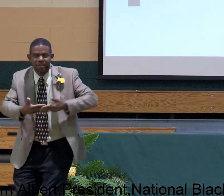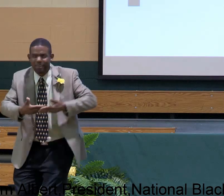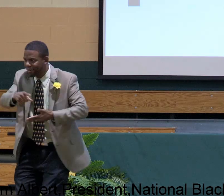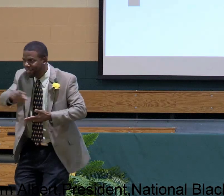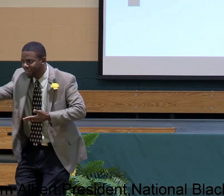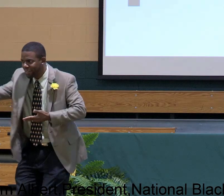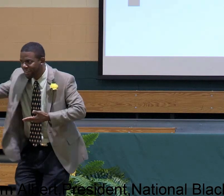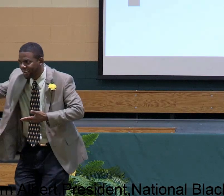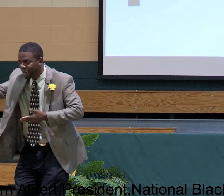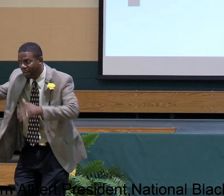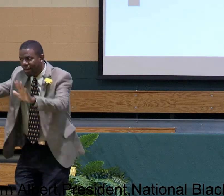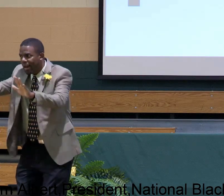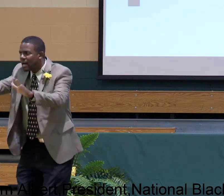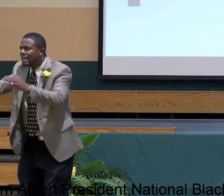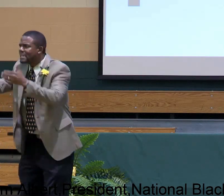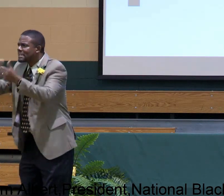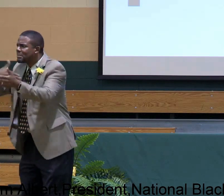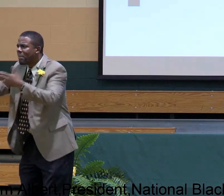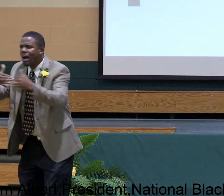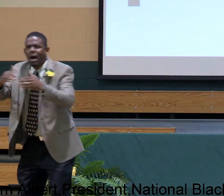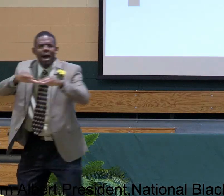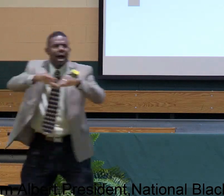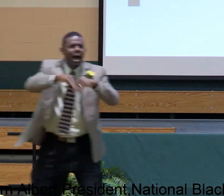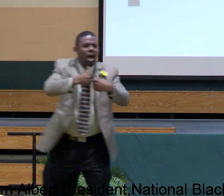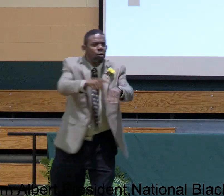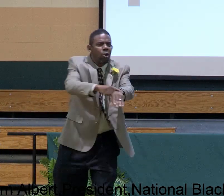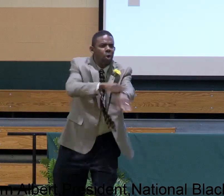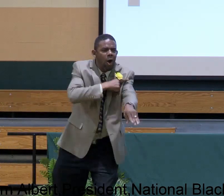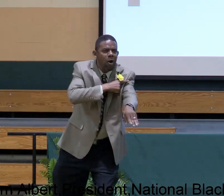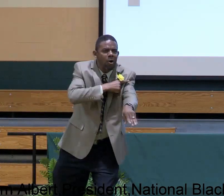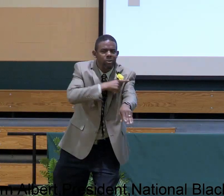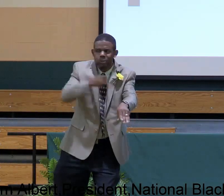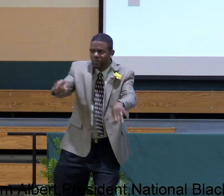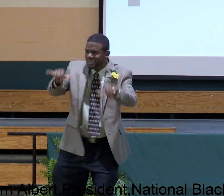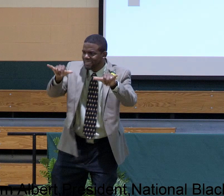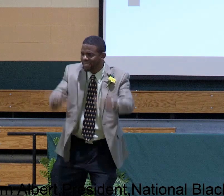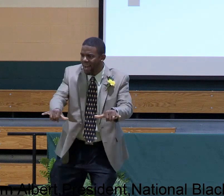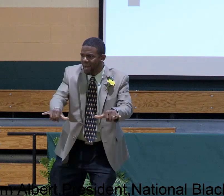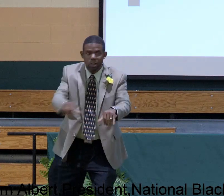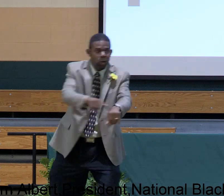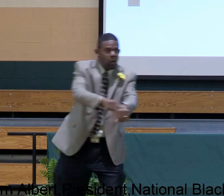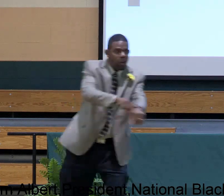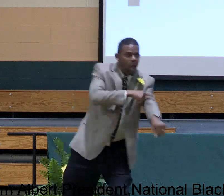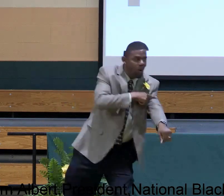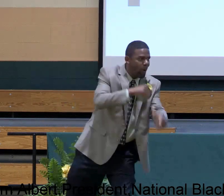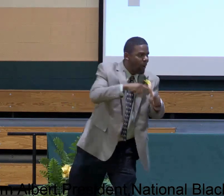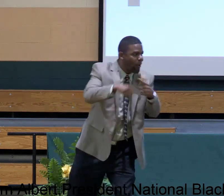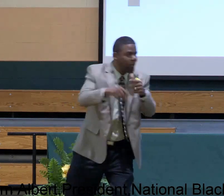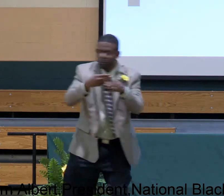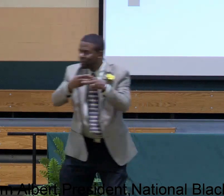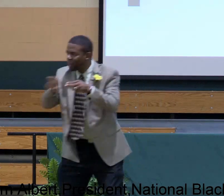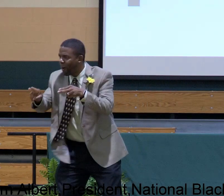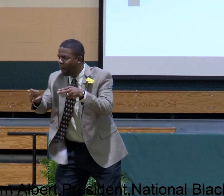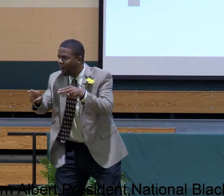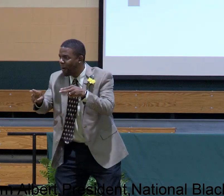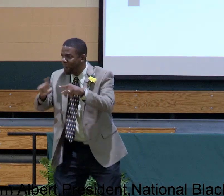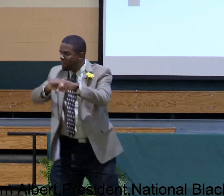Little baby cub, that's right. You know, it doesn't matter how long you stay here. It doesn't matter whether you're here